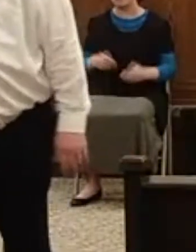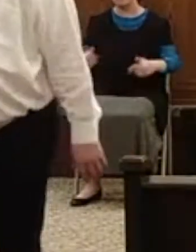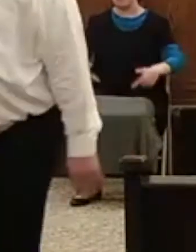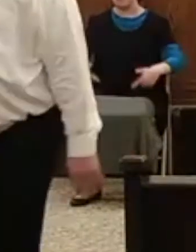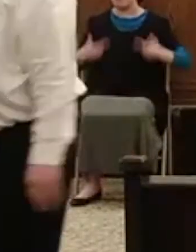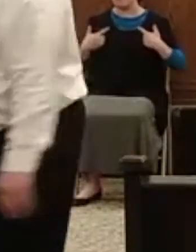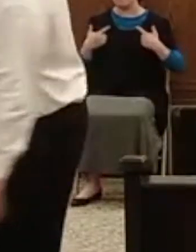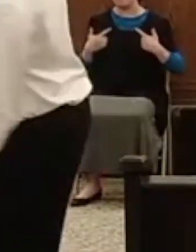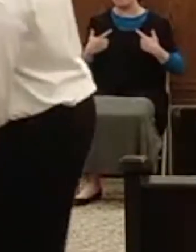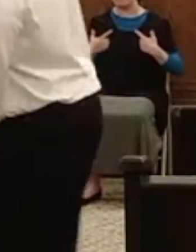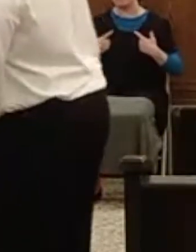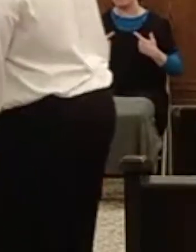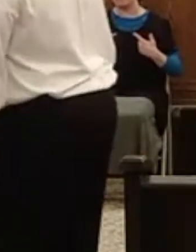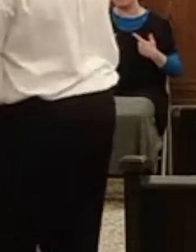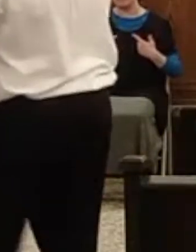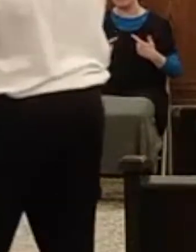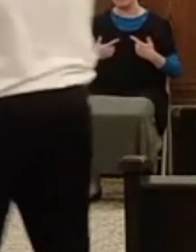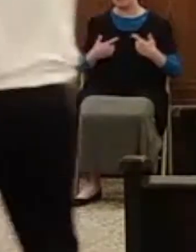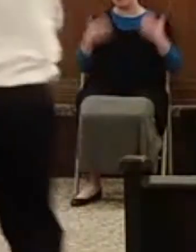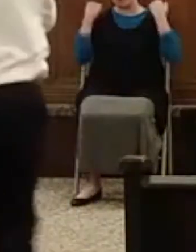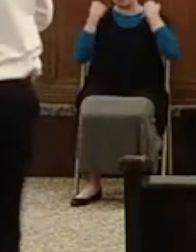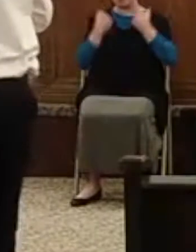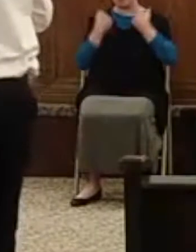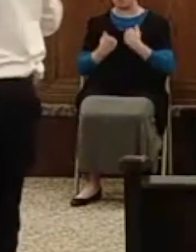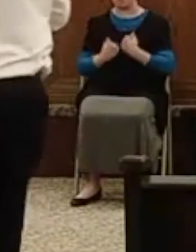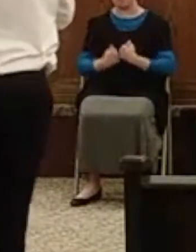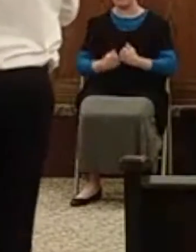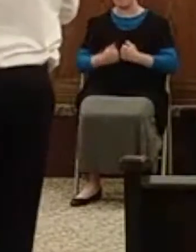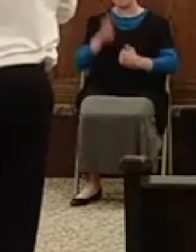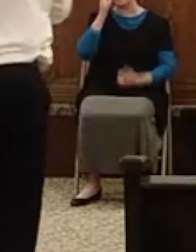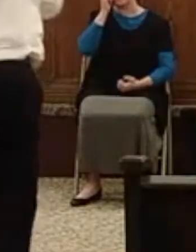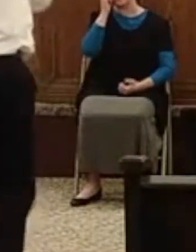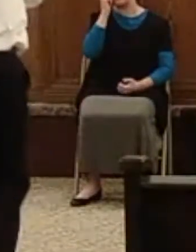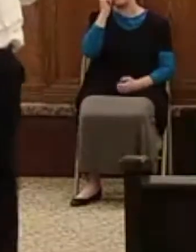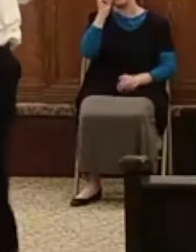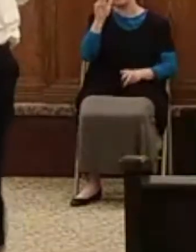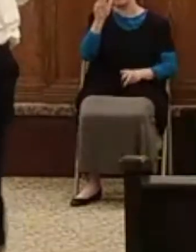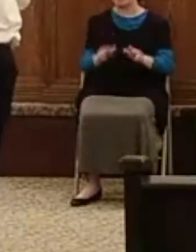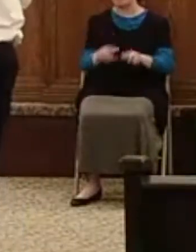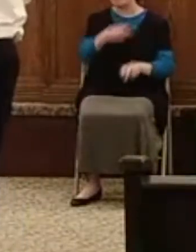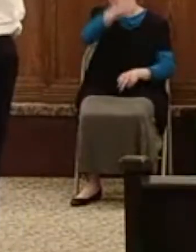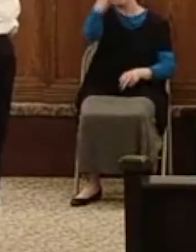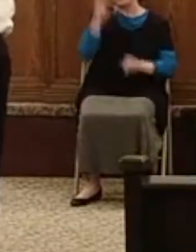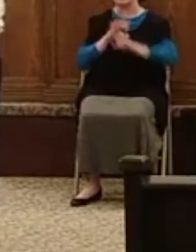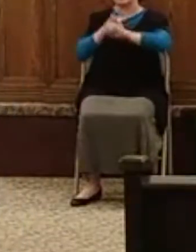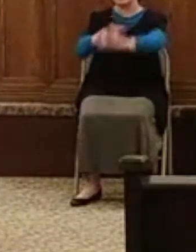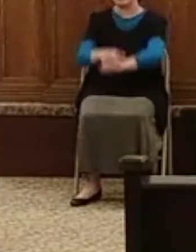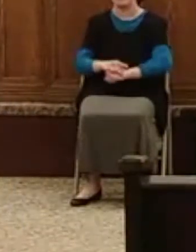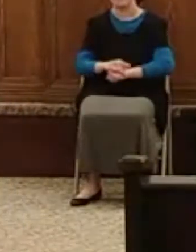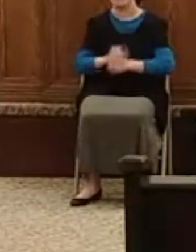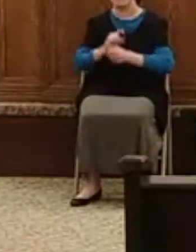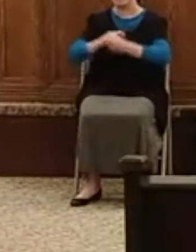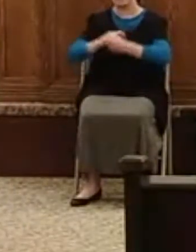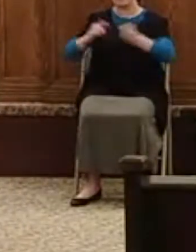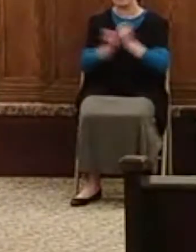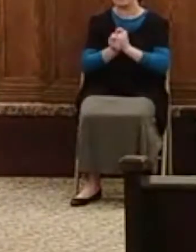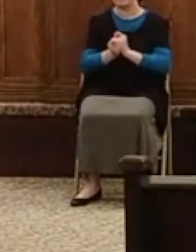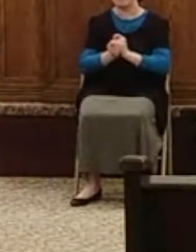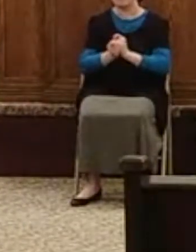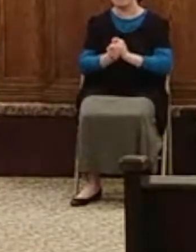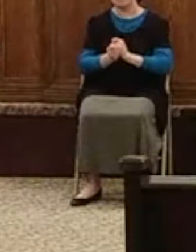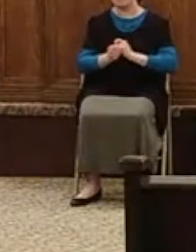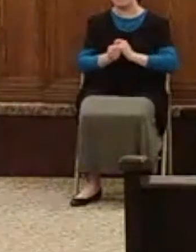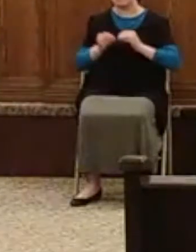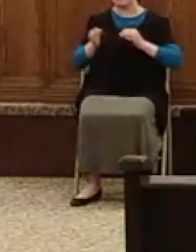had a life. Amen. It's when He robed Himself in a human body and He come and walked the face of the earth and He became that